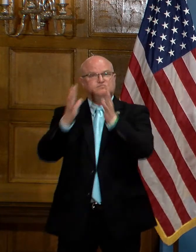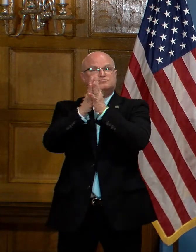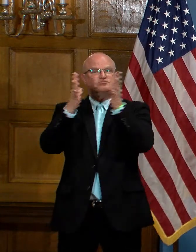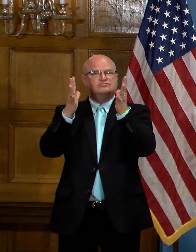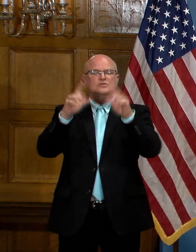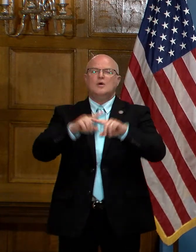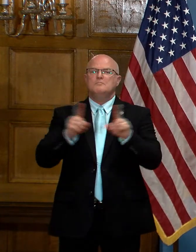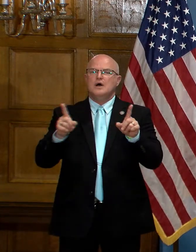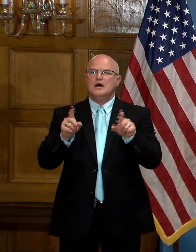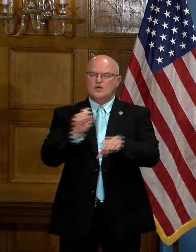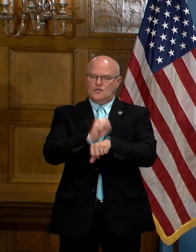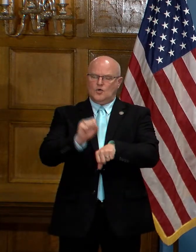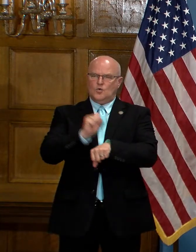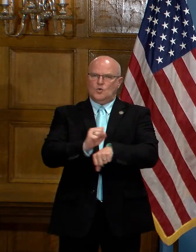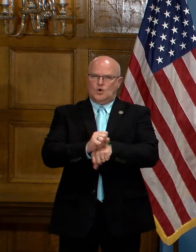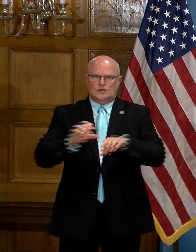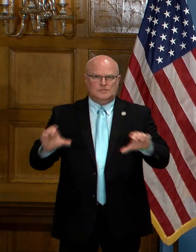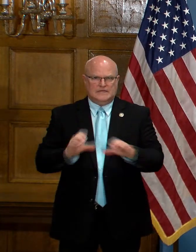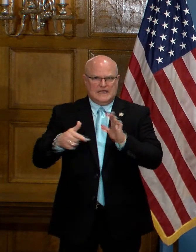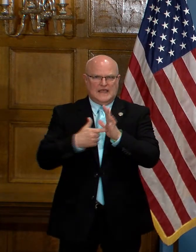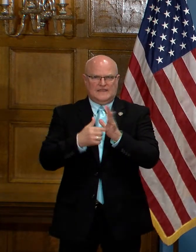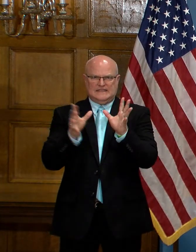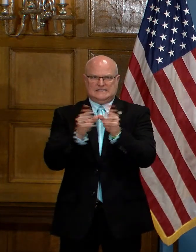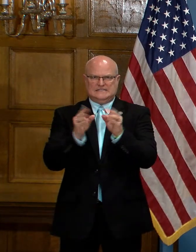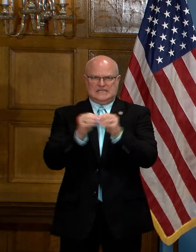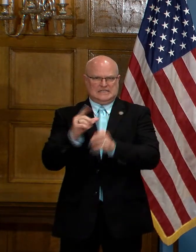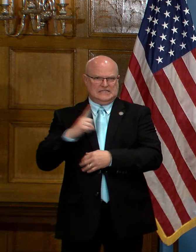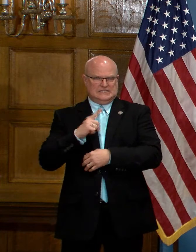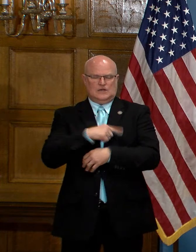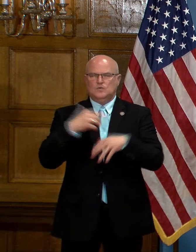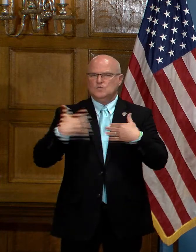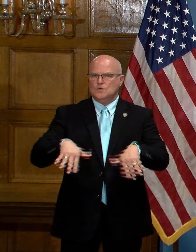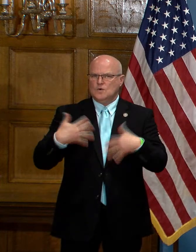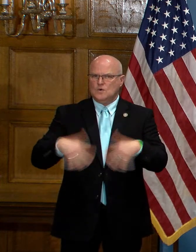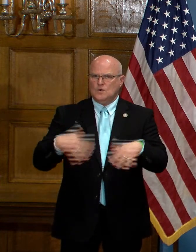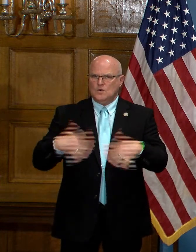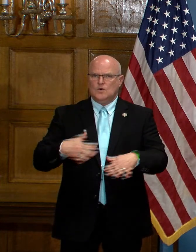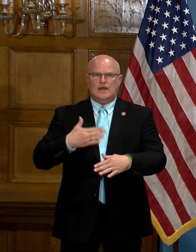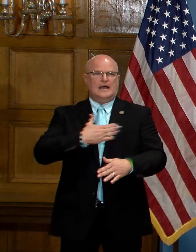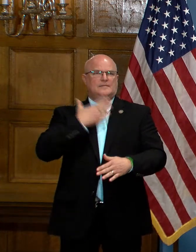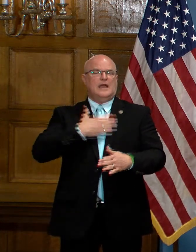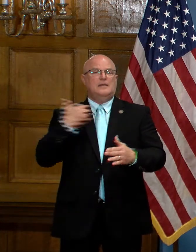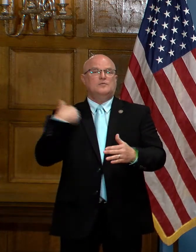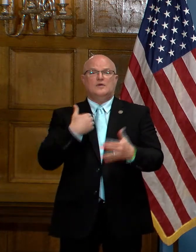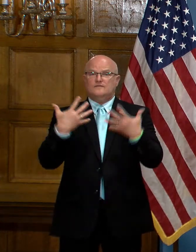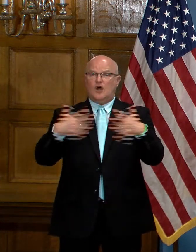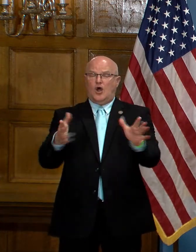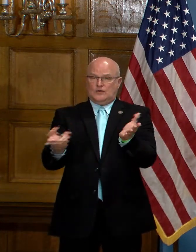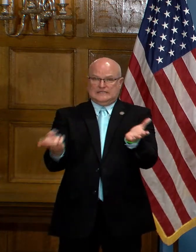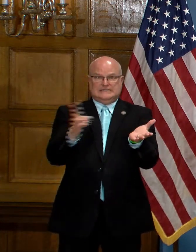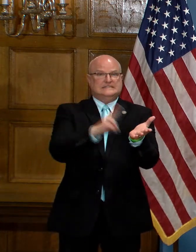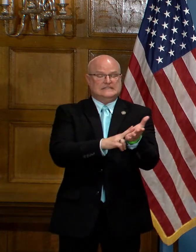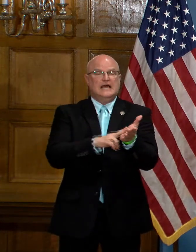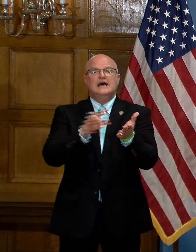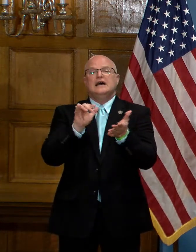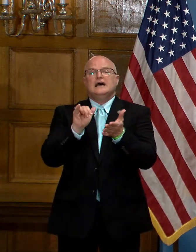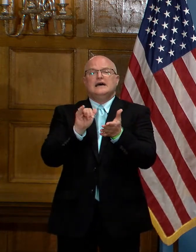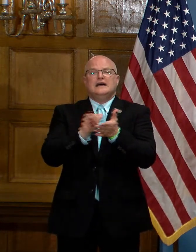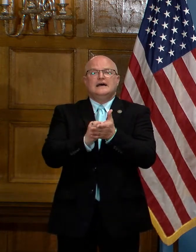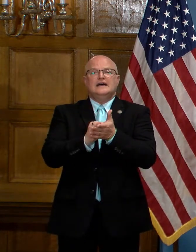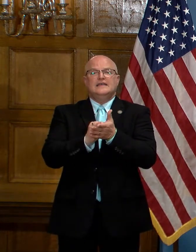very substantive work that's being done in this session. And I'm very pleased that we've already signed